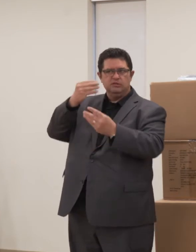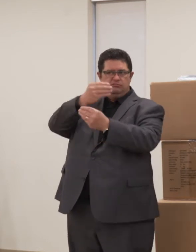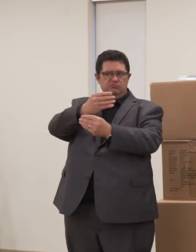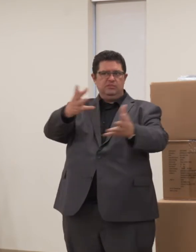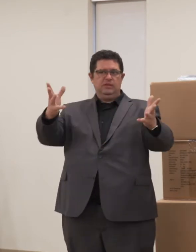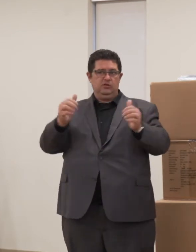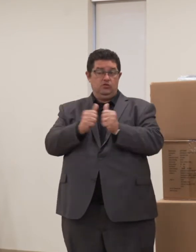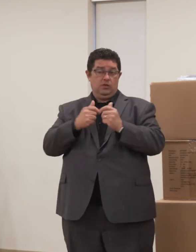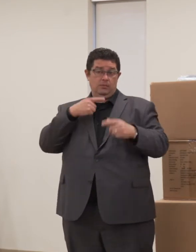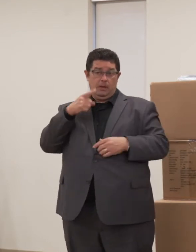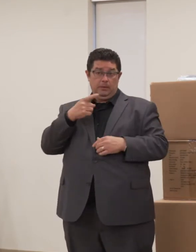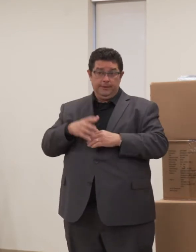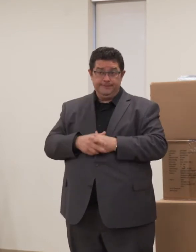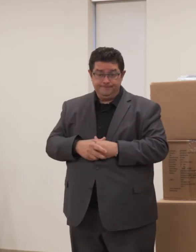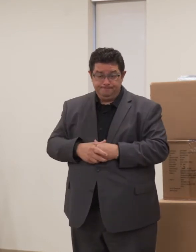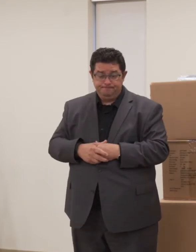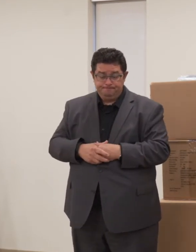public.